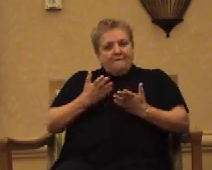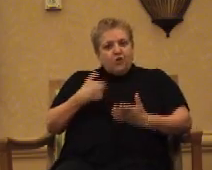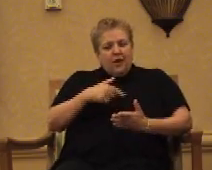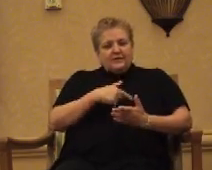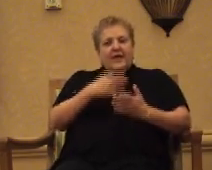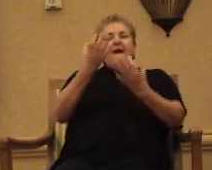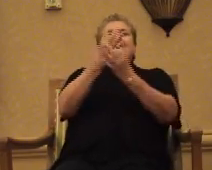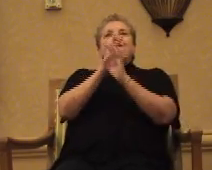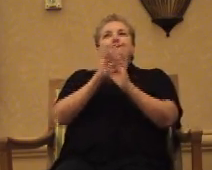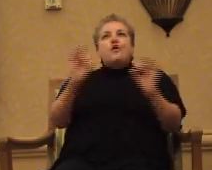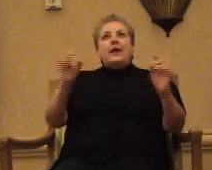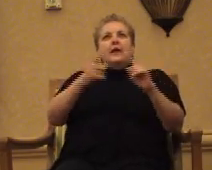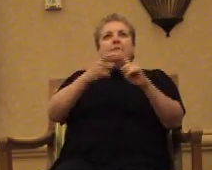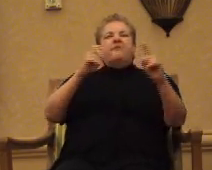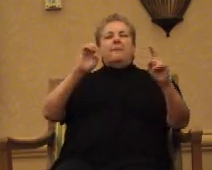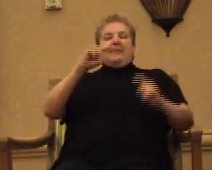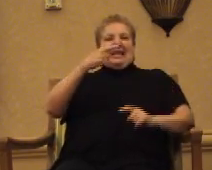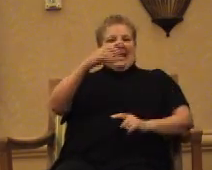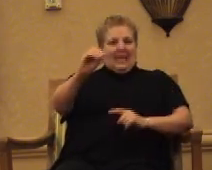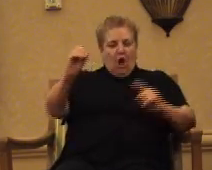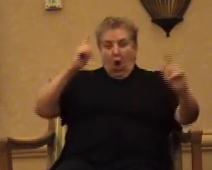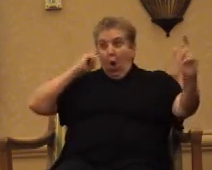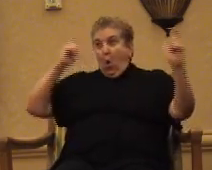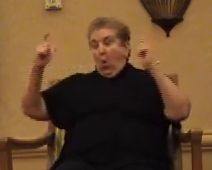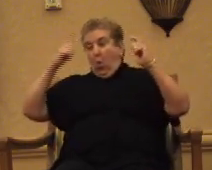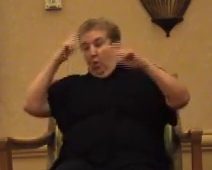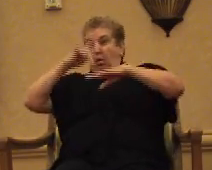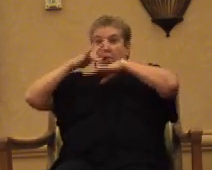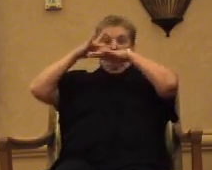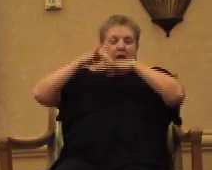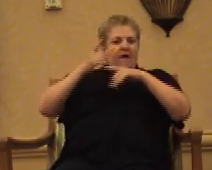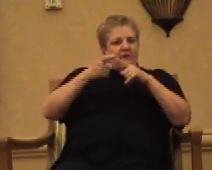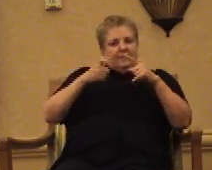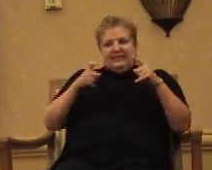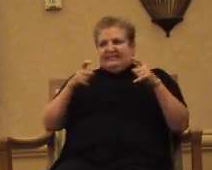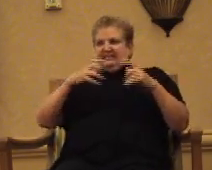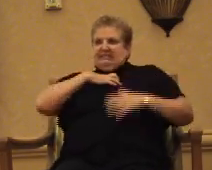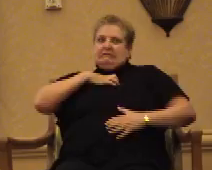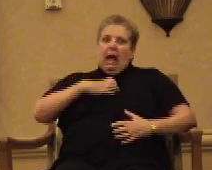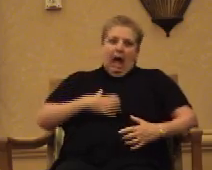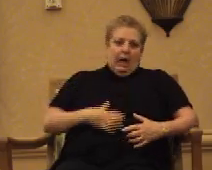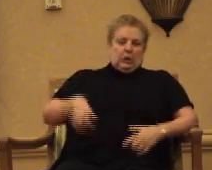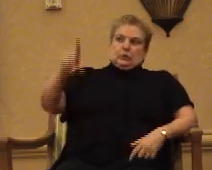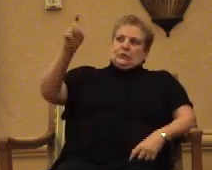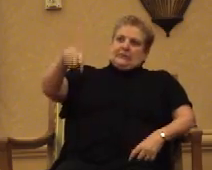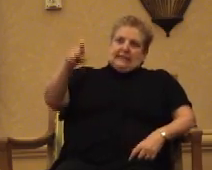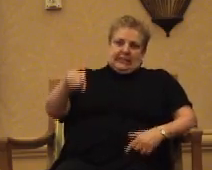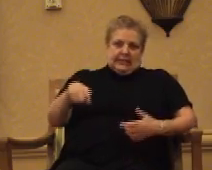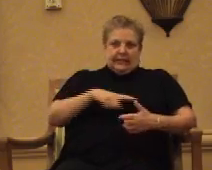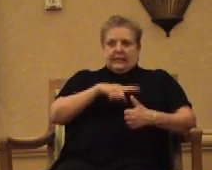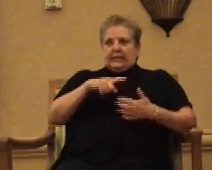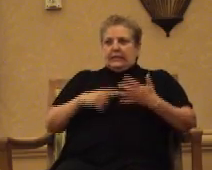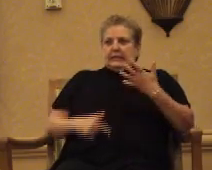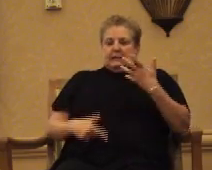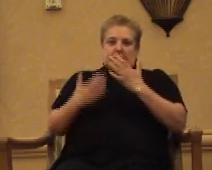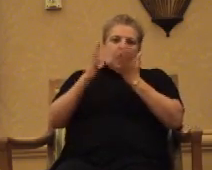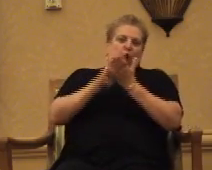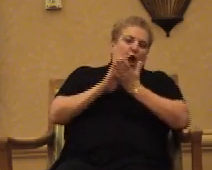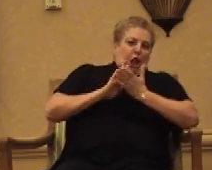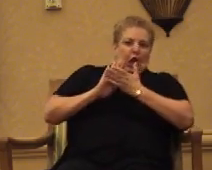freedom from the ego, from this insatiable desire to need either adulation or money